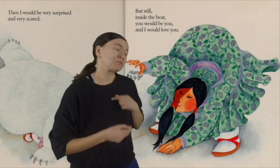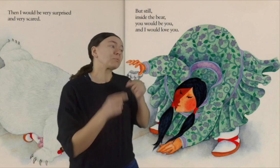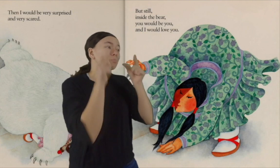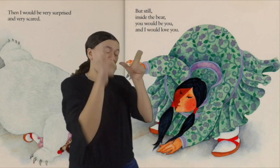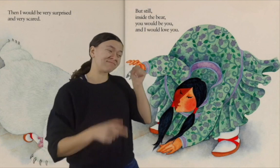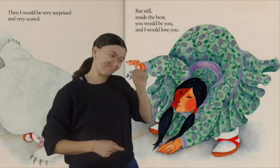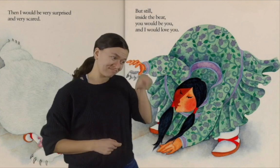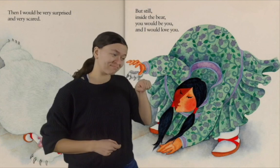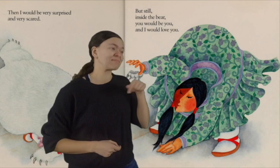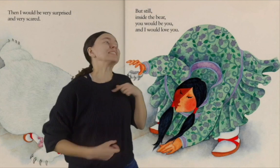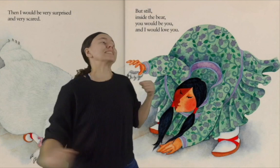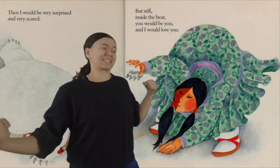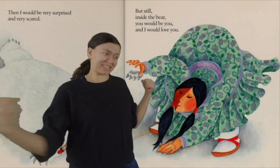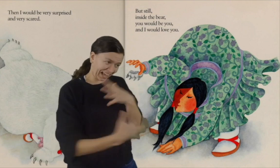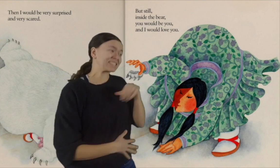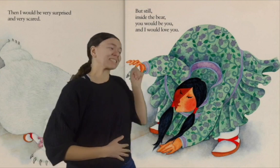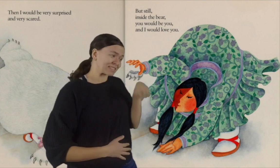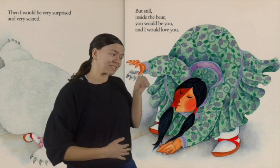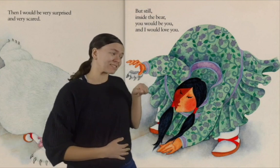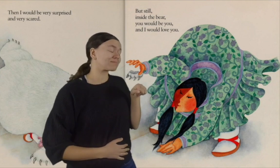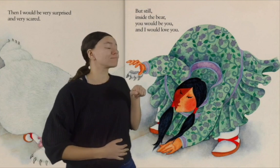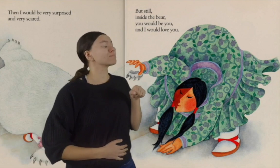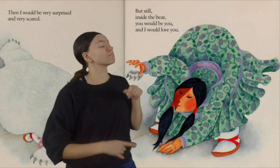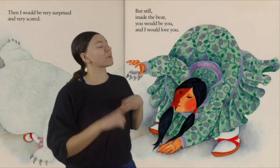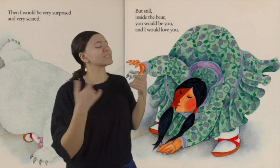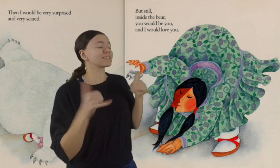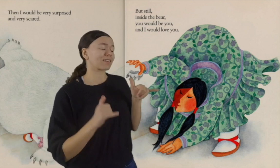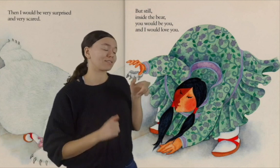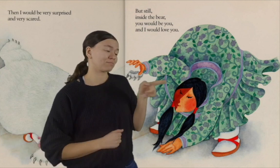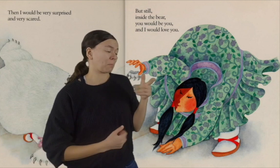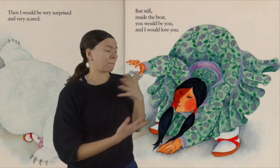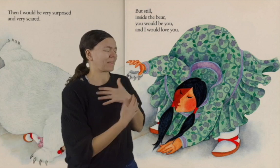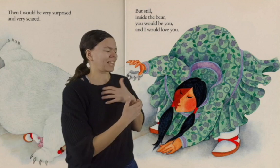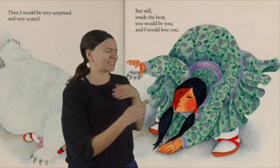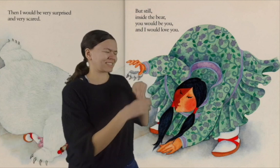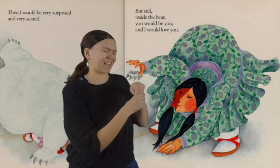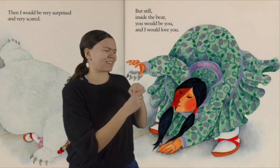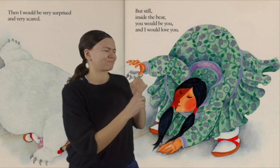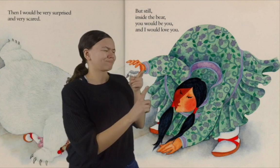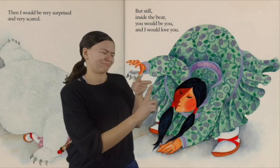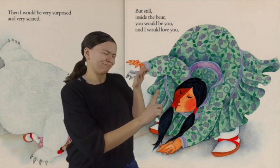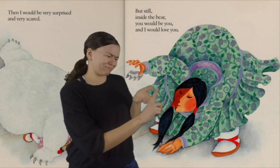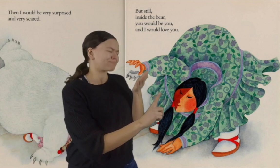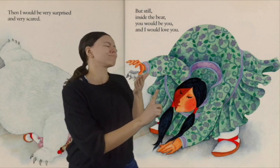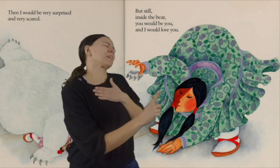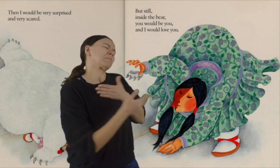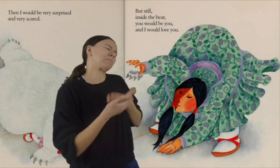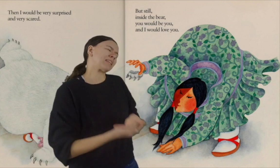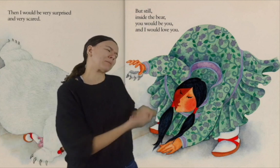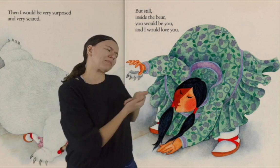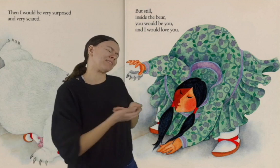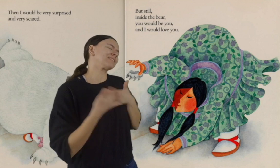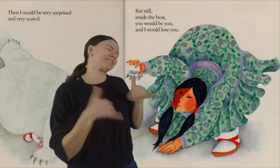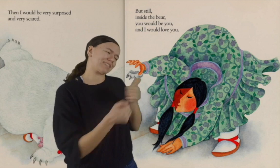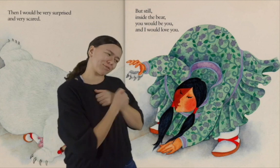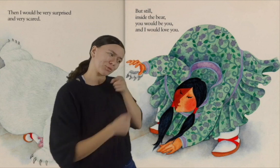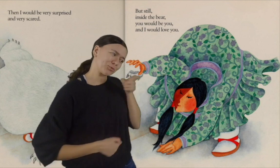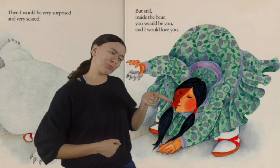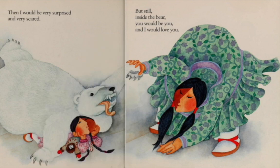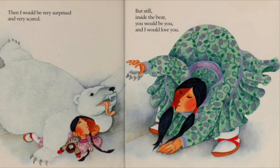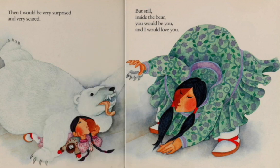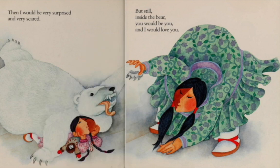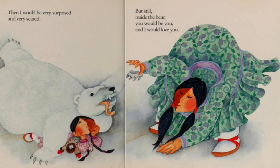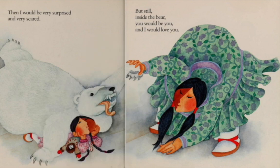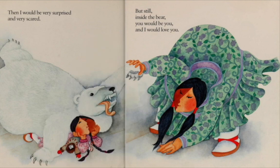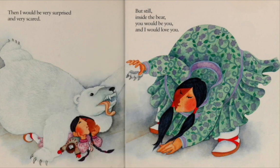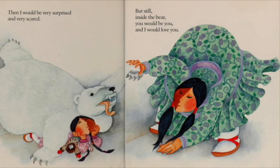Then I would be very surprised and very scared. But still, inside the bear, you would be you, and I